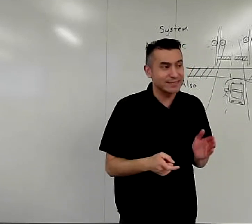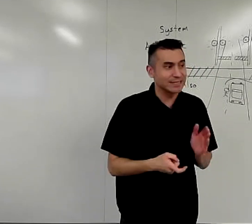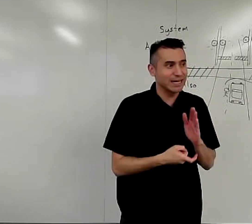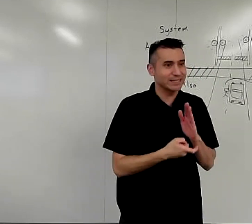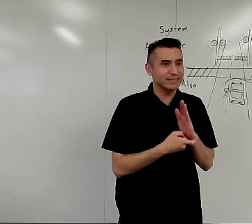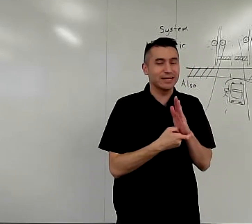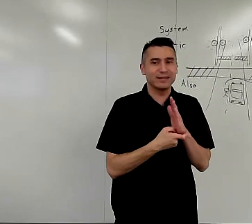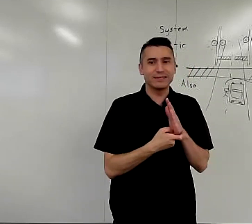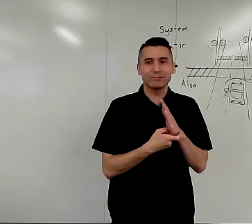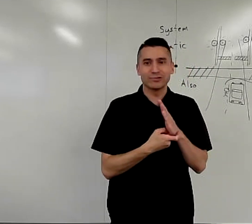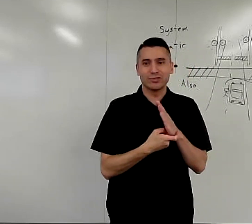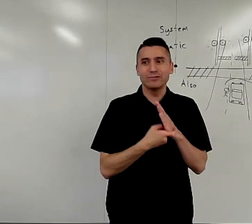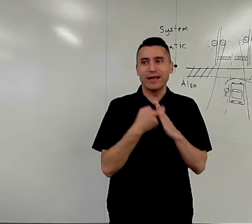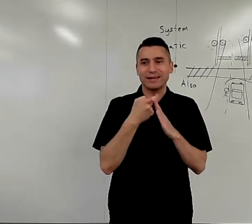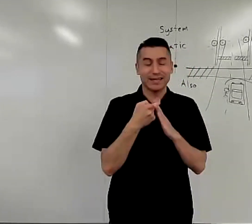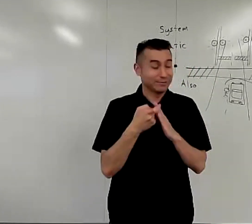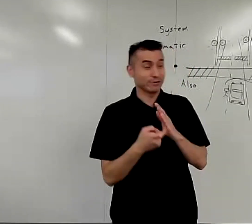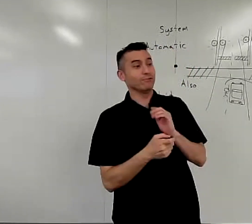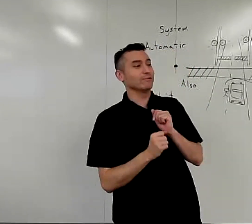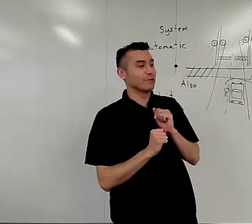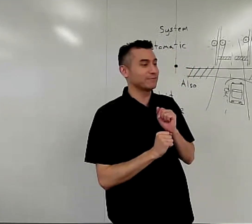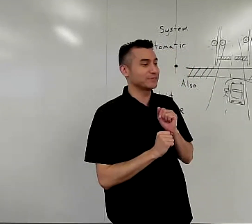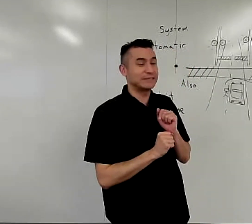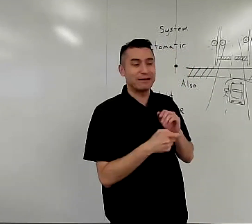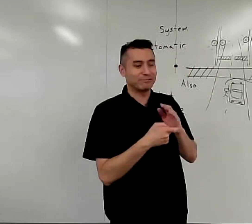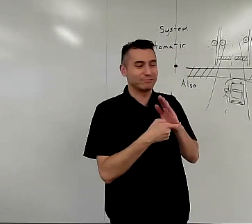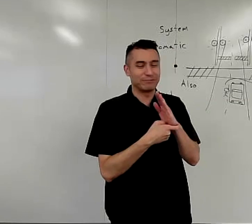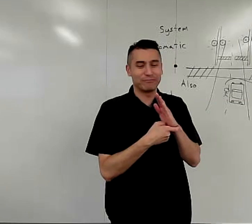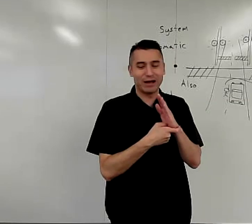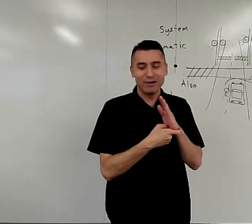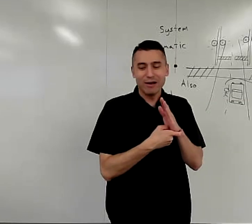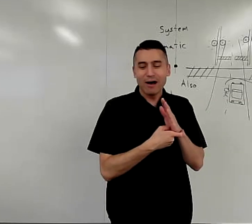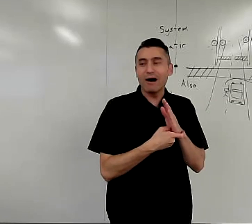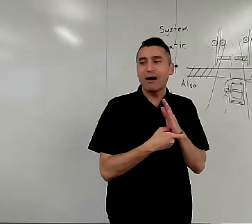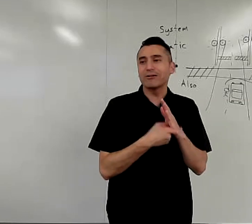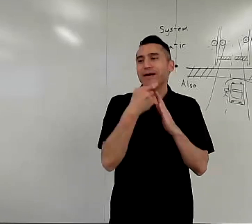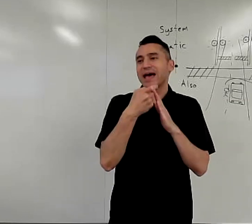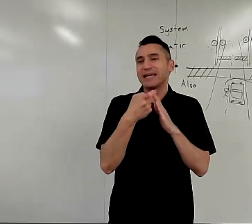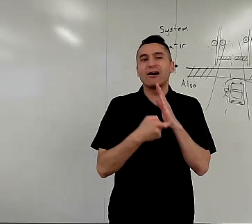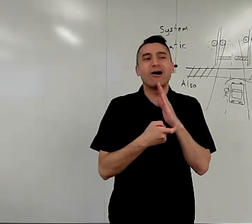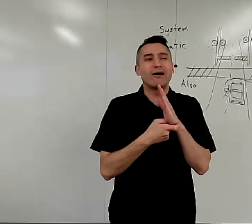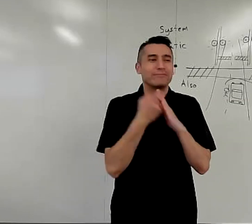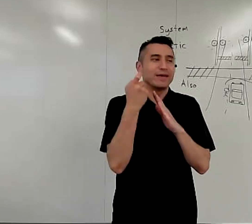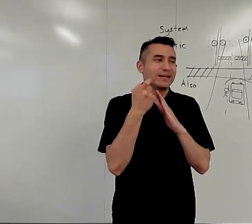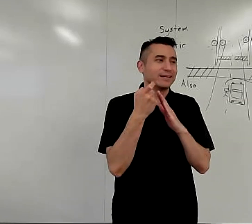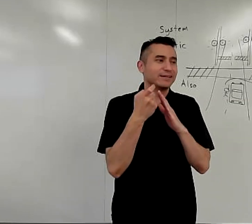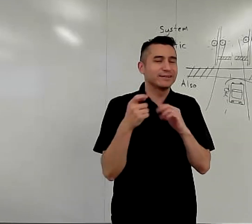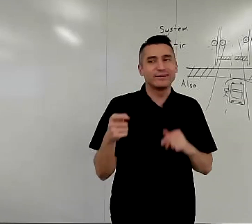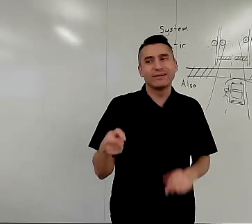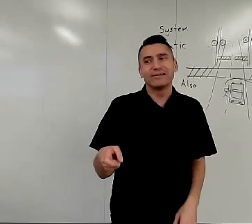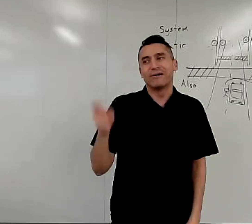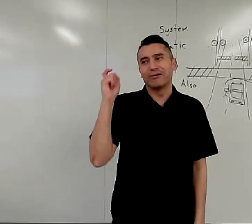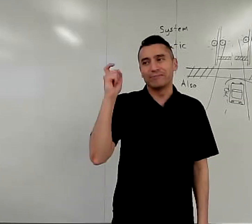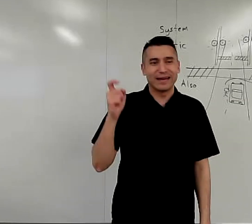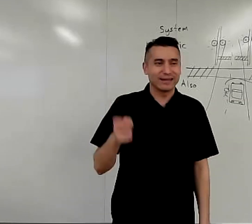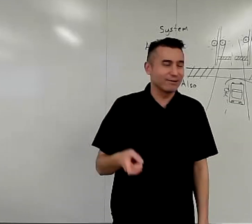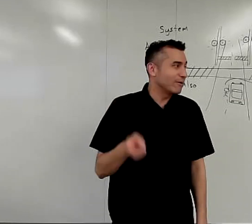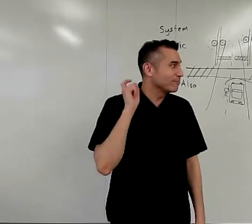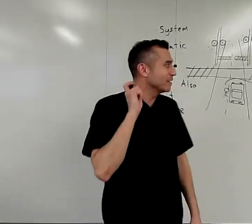Liz, and she actually signed the older two-handed sign. I was like, whoa, haven't seen that one in a while. Automatic, automated, automatic,